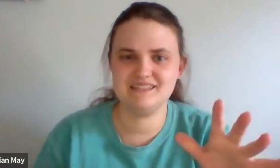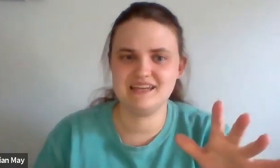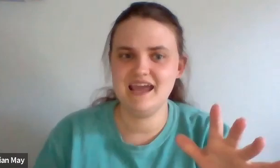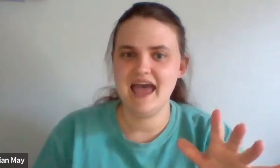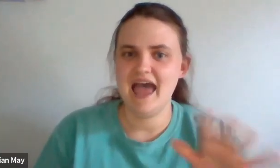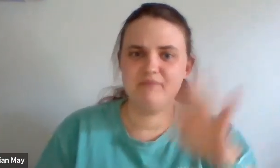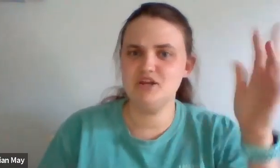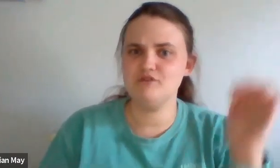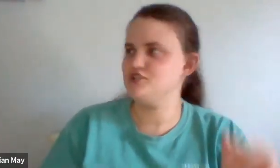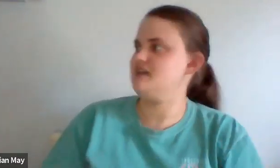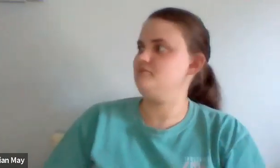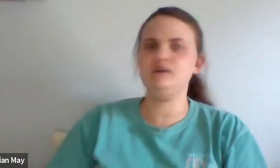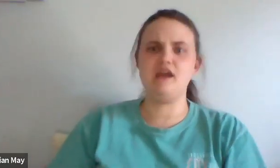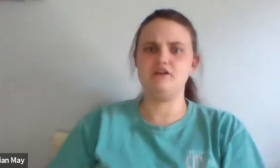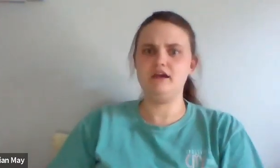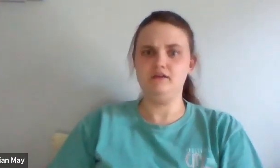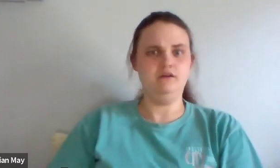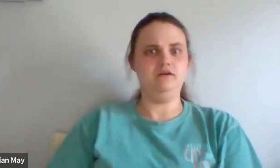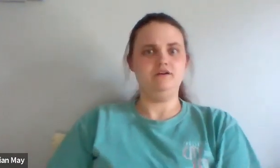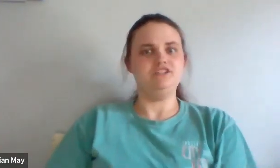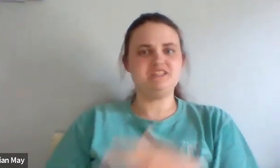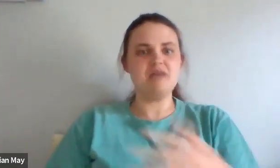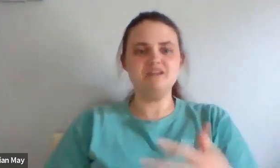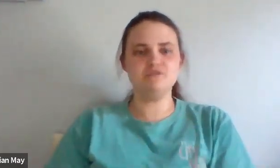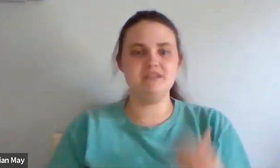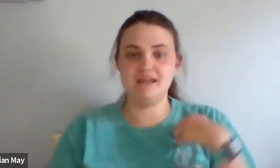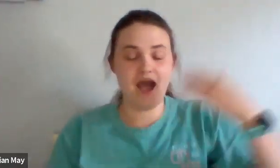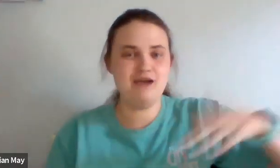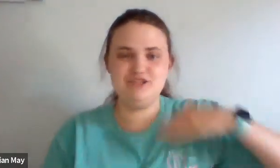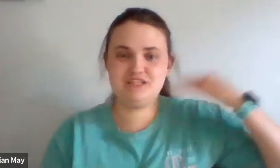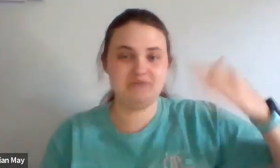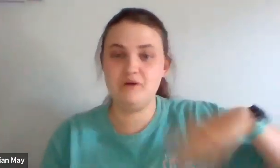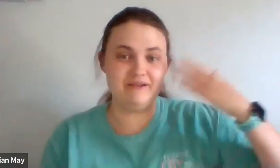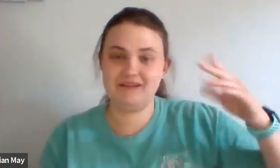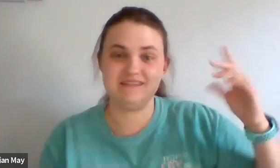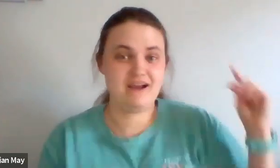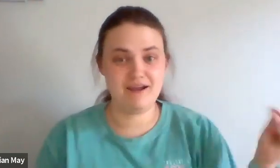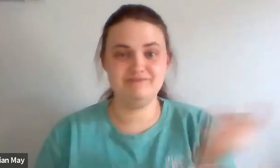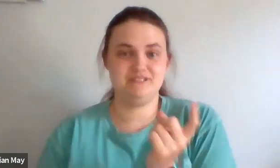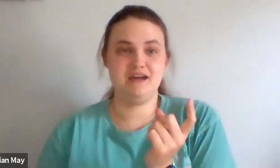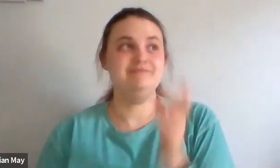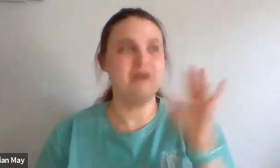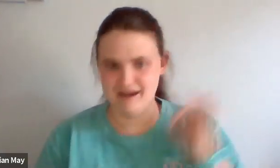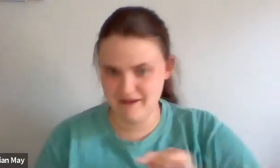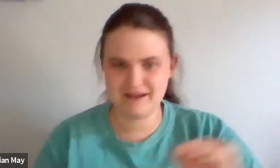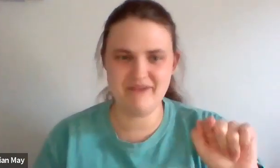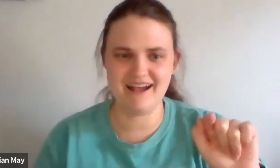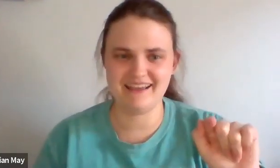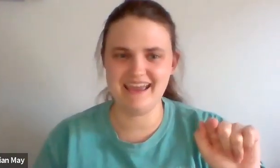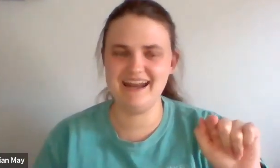in. And my newer friends just kept looking at her, like, just kept interrupting. And I just kept going with it. I was like, all right, done. All right, now I come back. And I